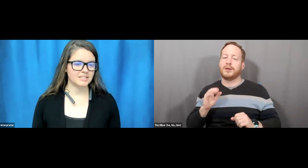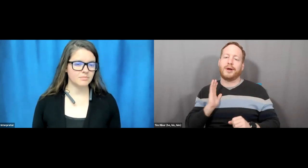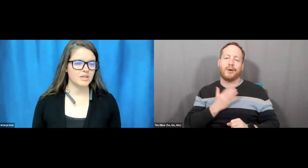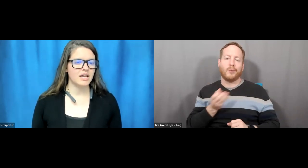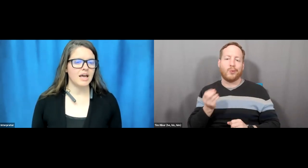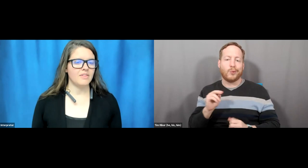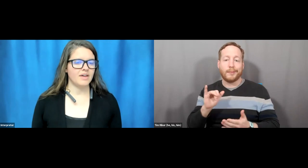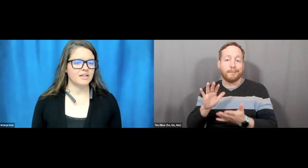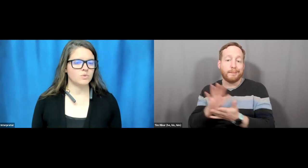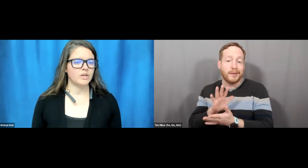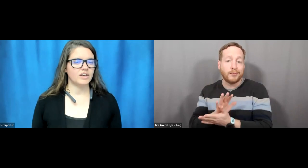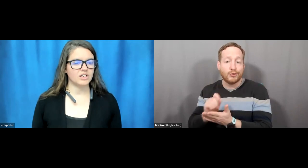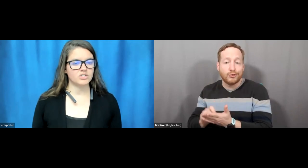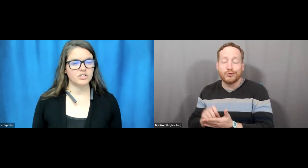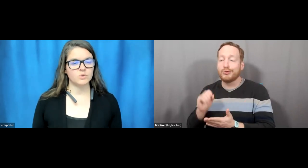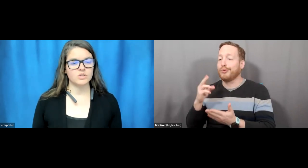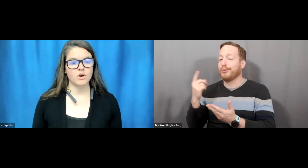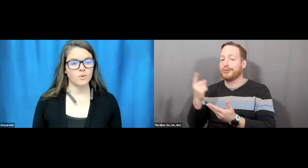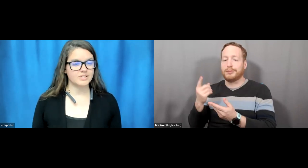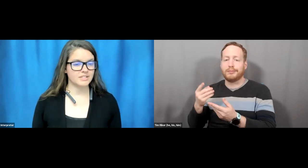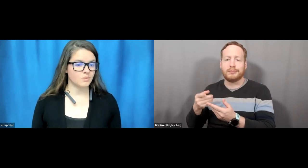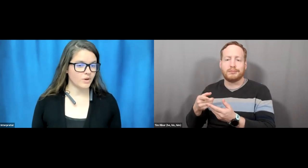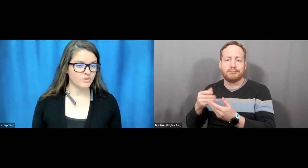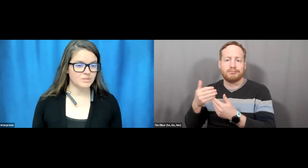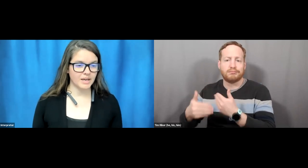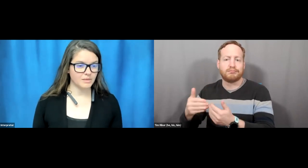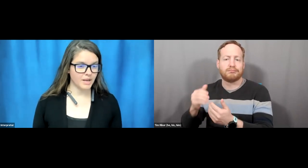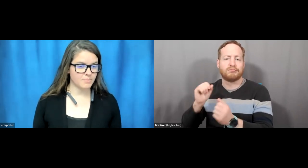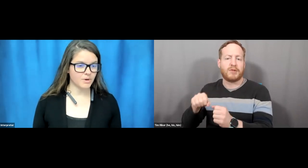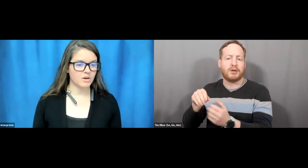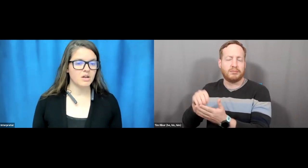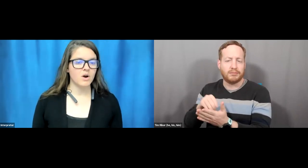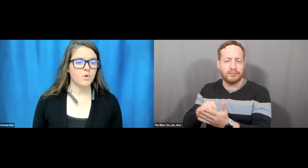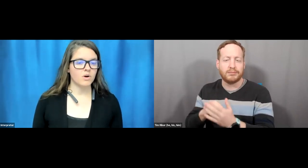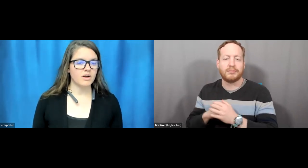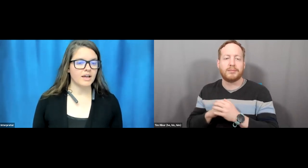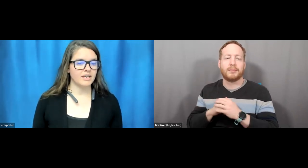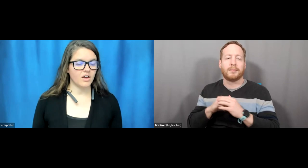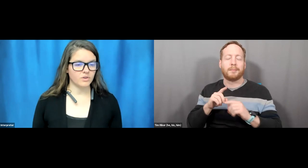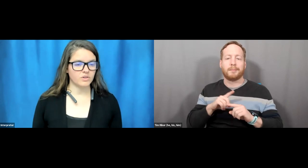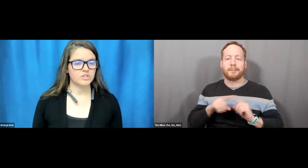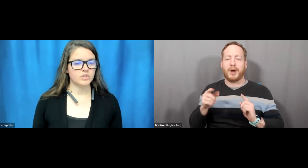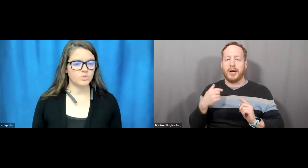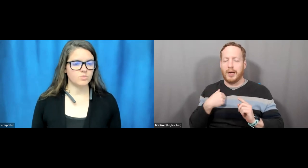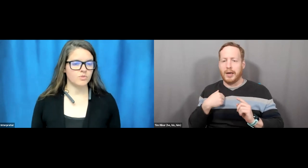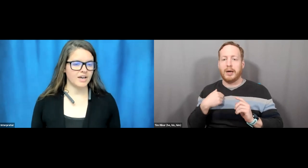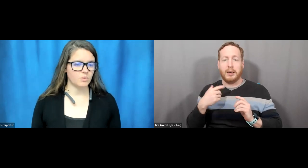system and that we can actually use our own system, whether it's pen and paper or any other, to move ahead with